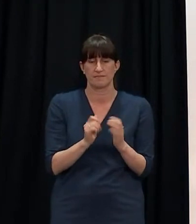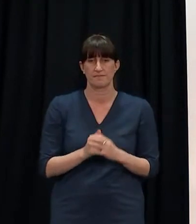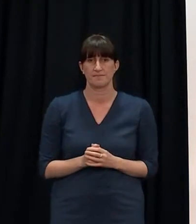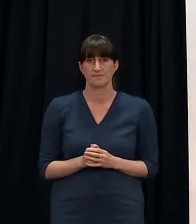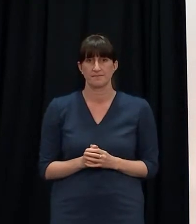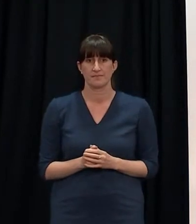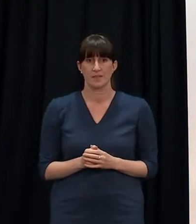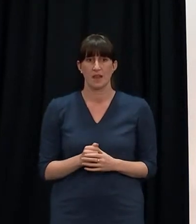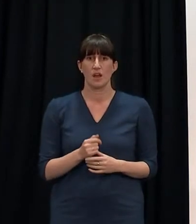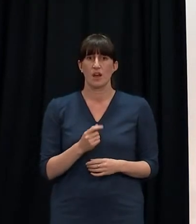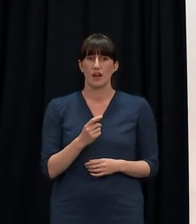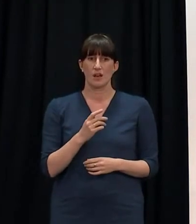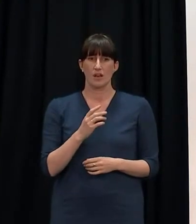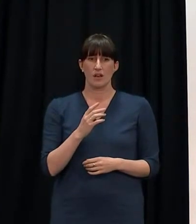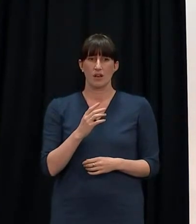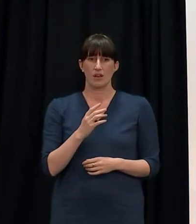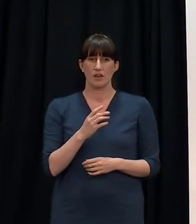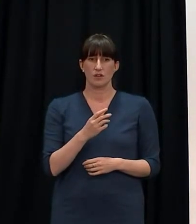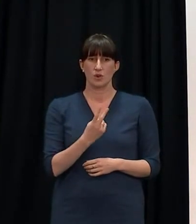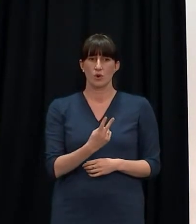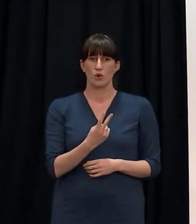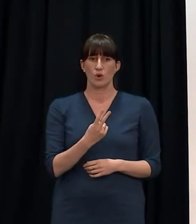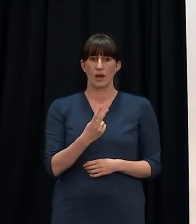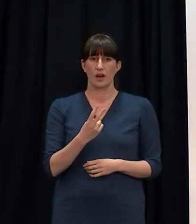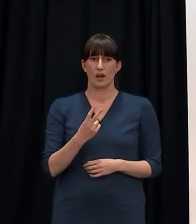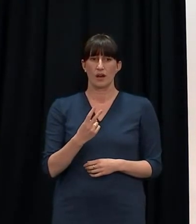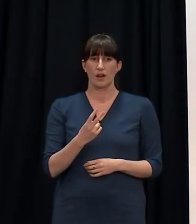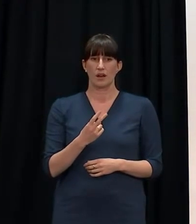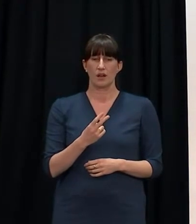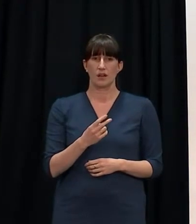13,230 swabs processed around the motu, with